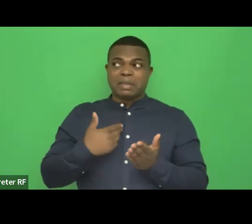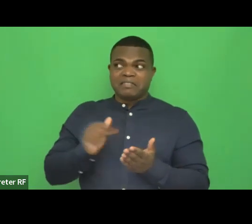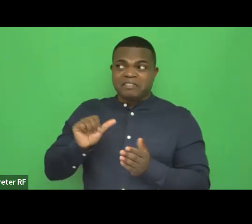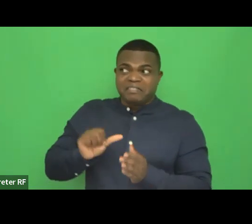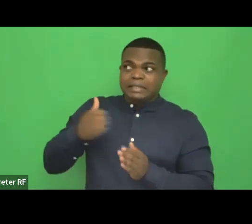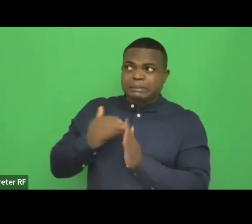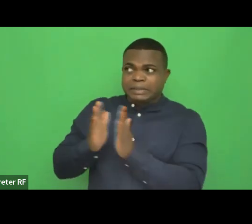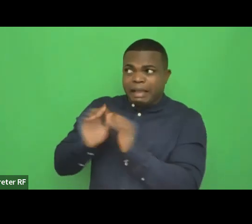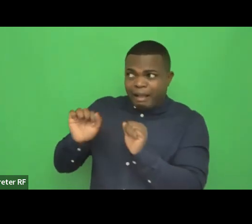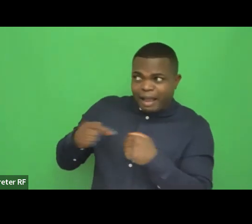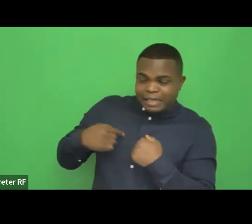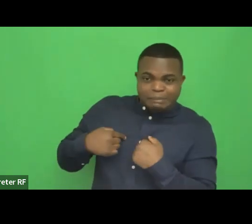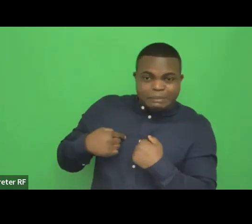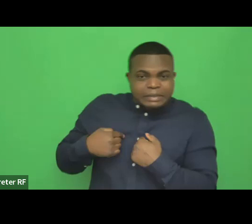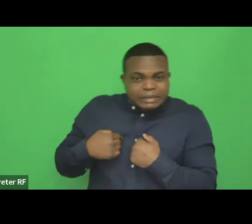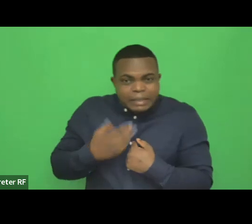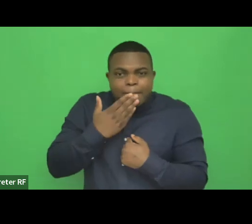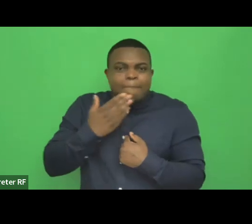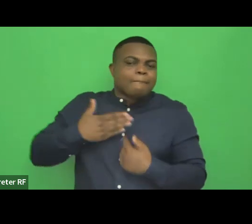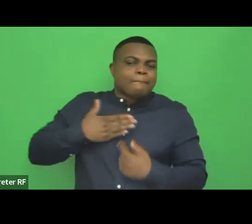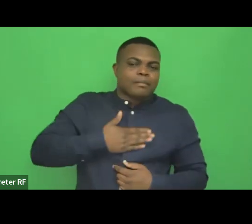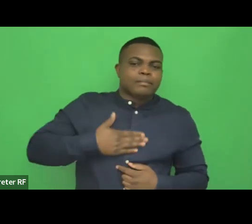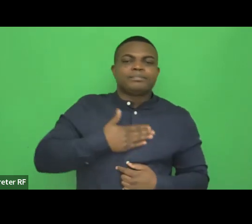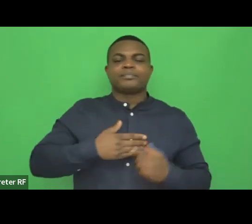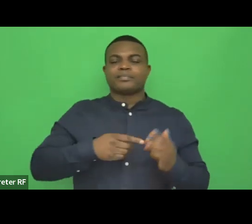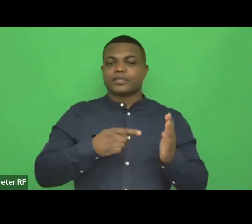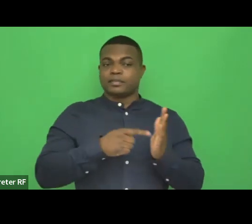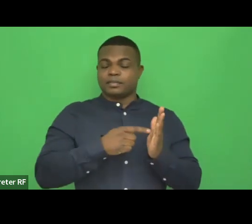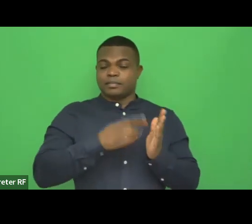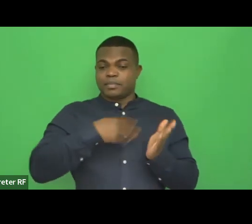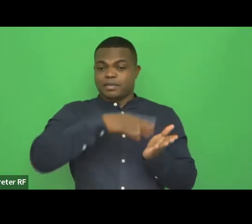So can I find the document? Here we are.